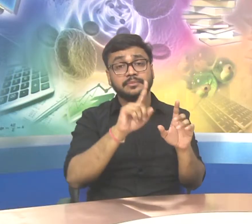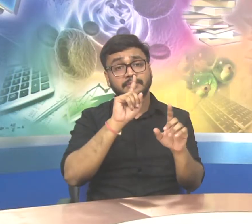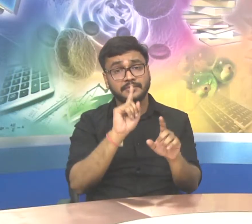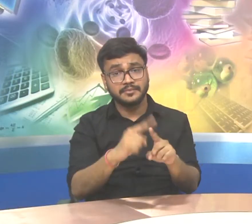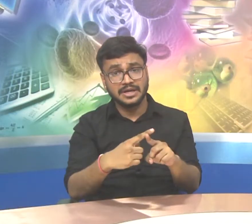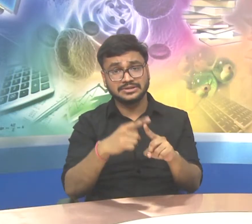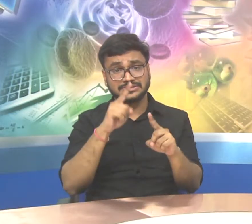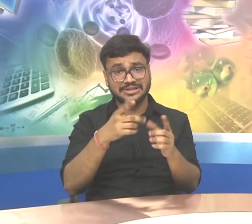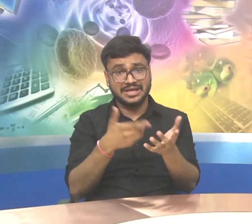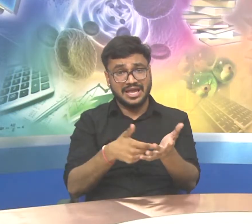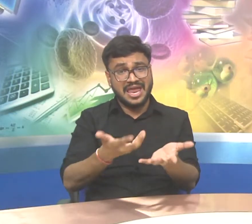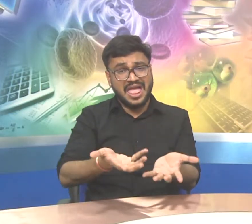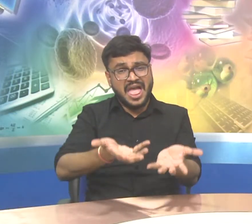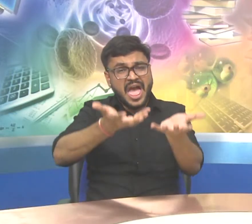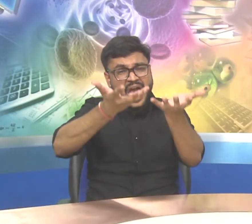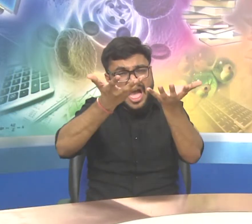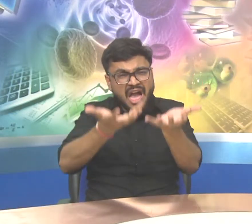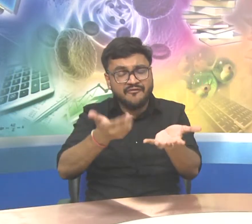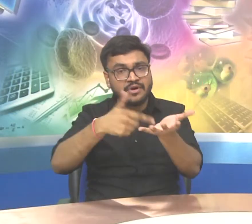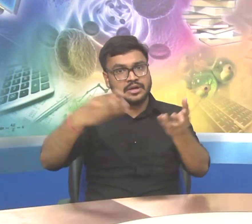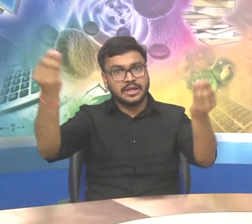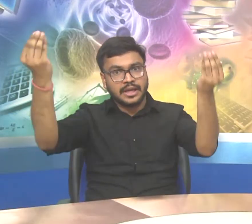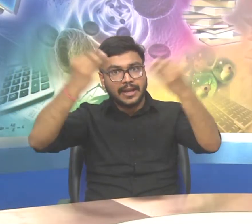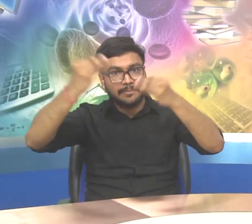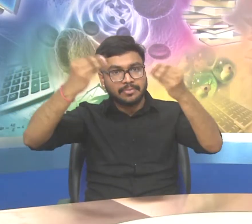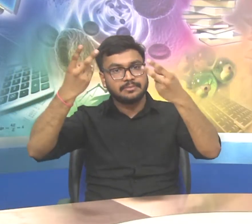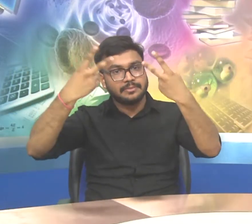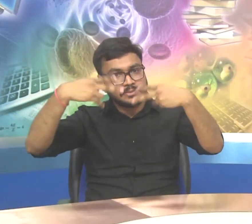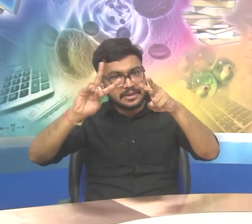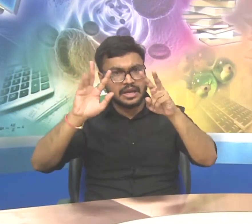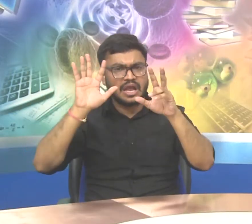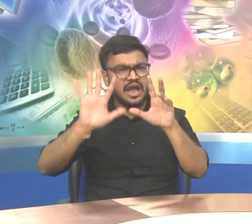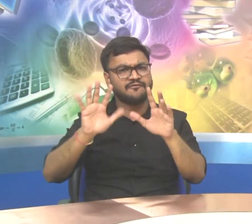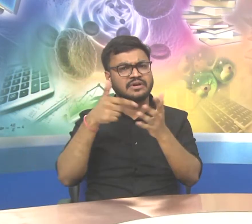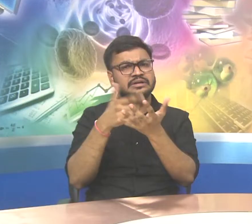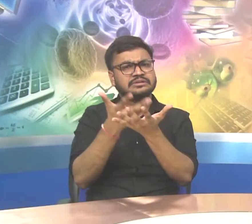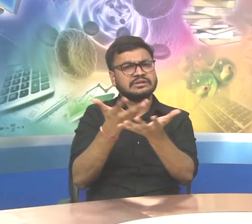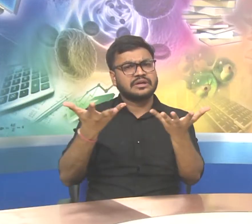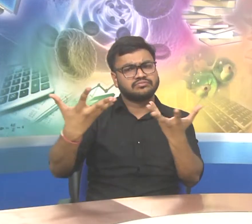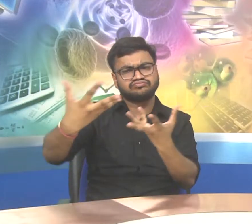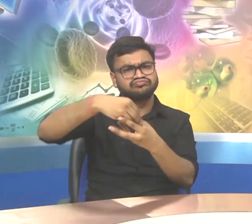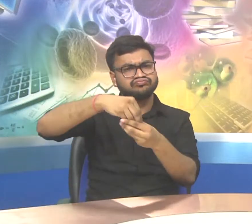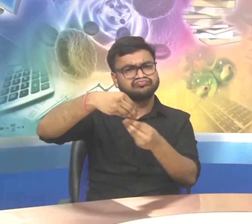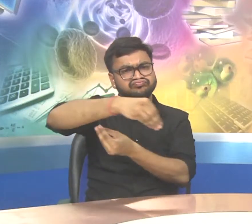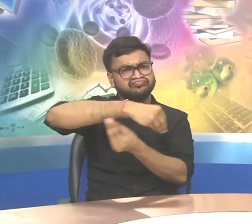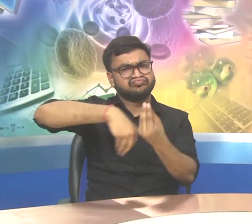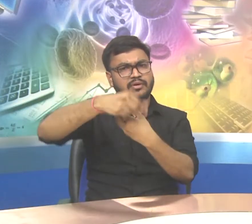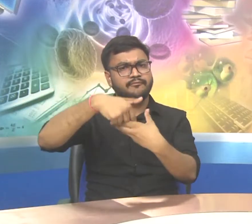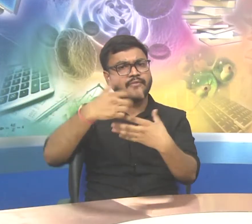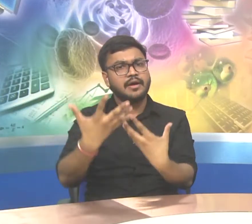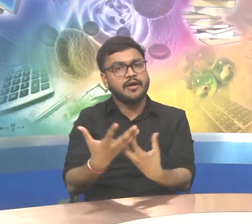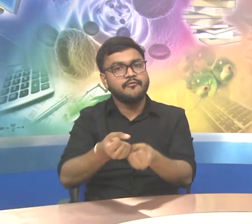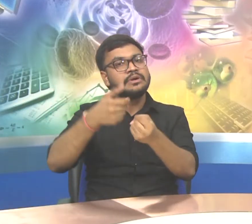which carries heavy rains and these materials into the oceans where life slowly